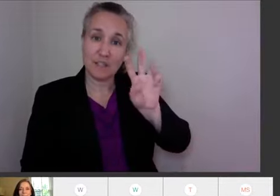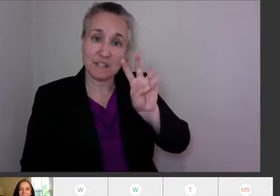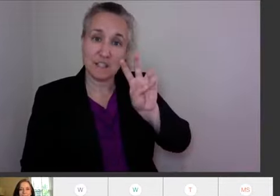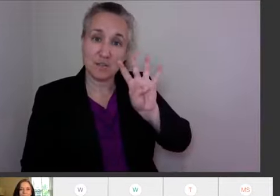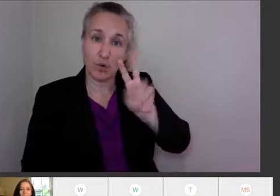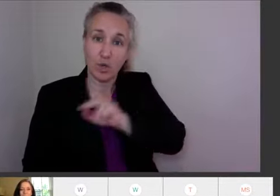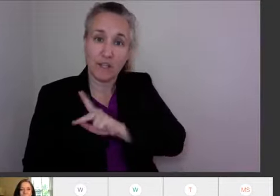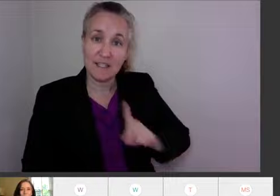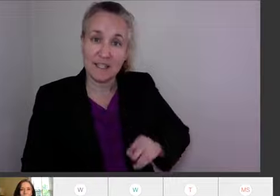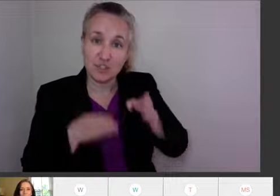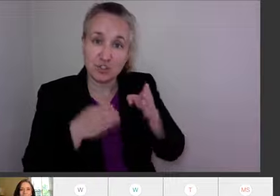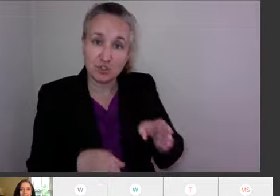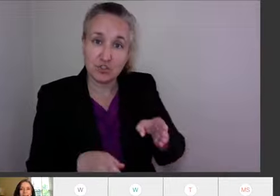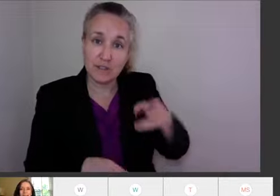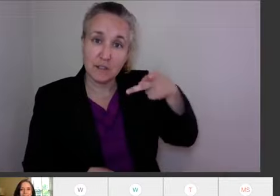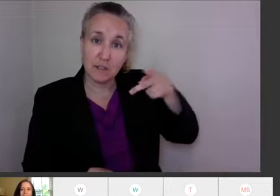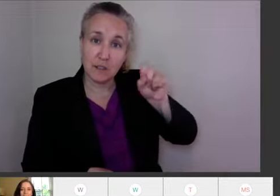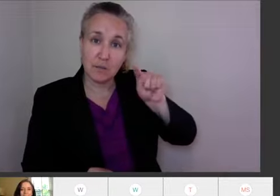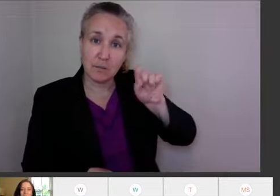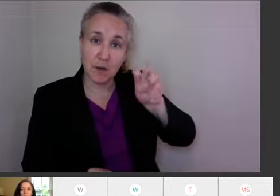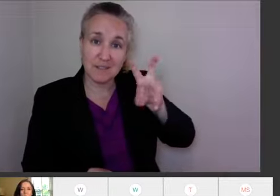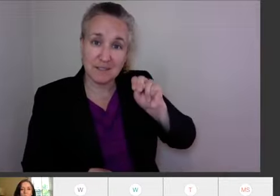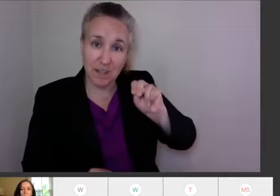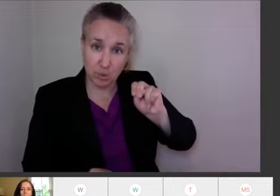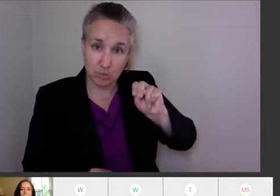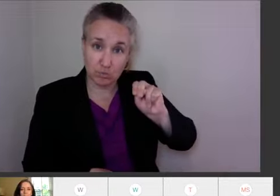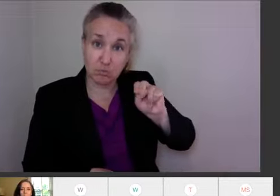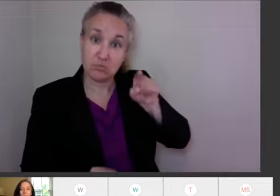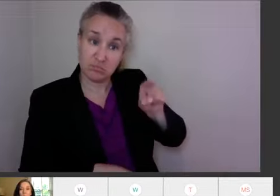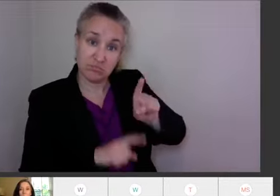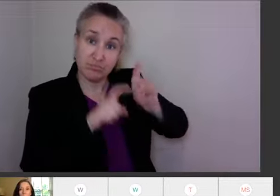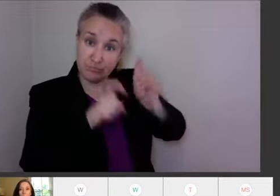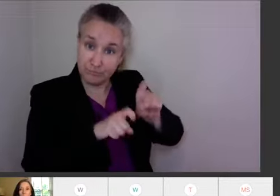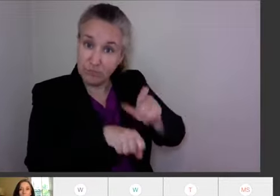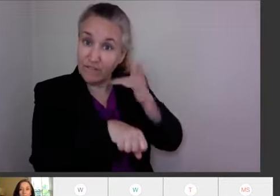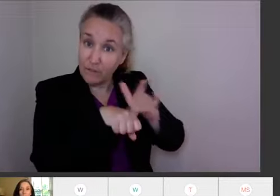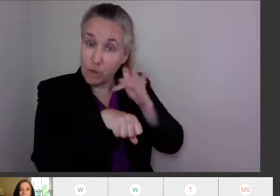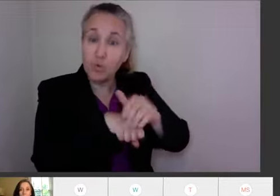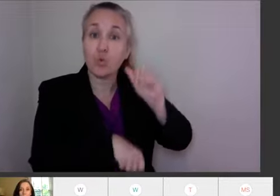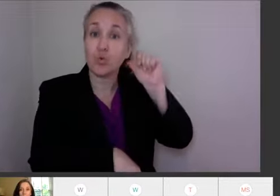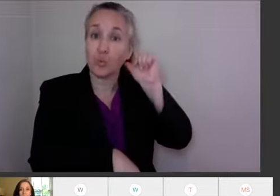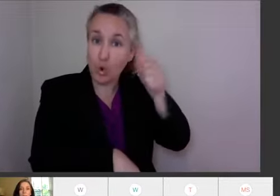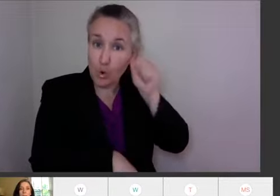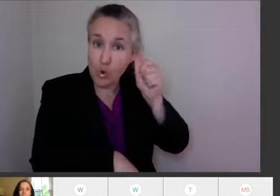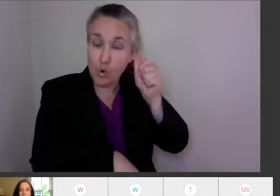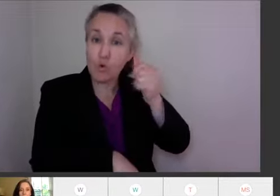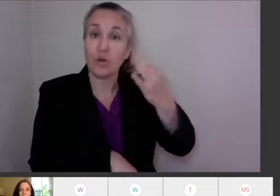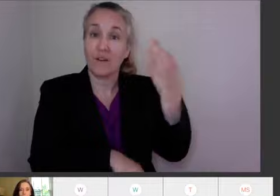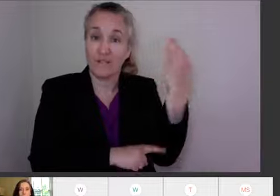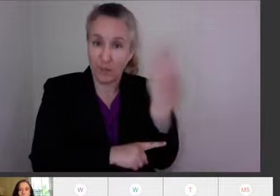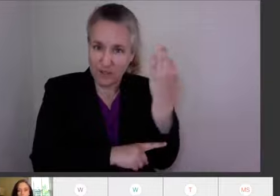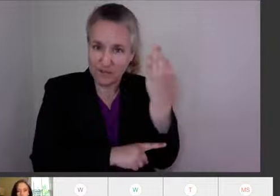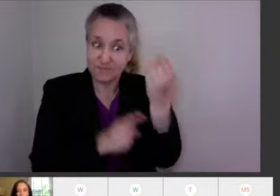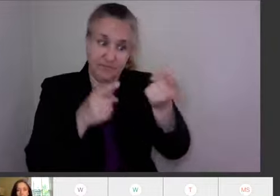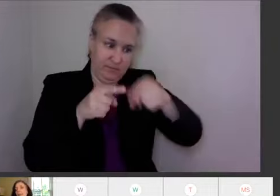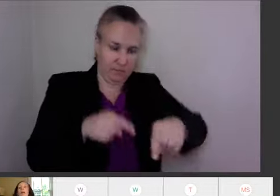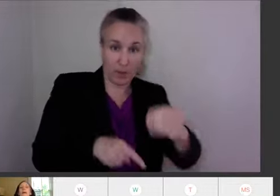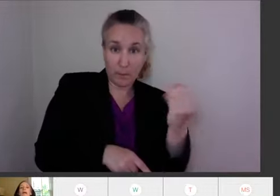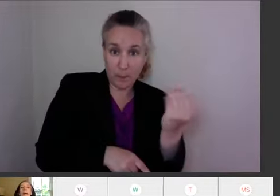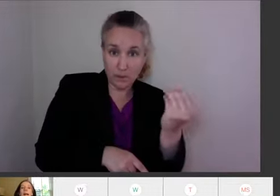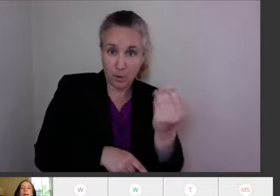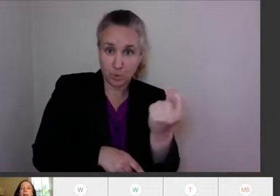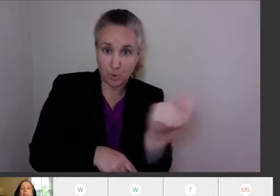in Pottstown Borough. Testing there will be available tomorrow, Friday, and Monday, and